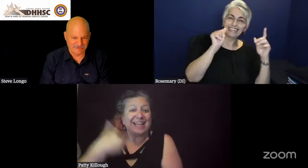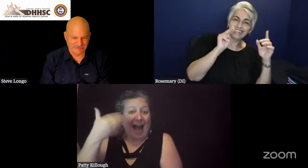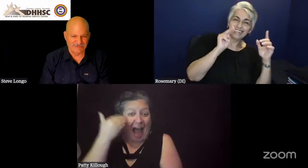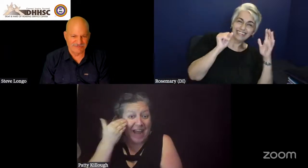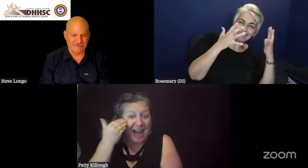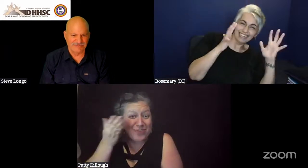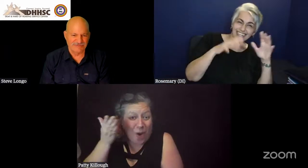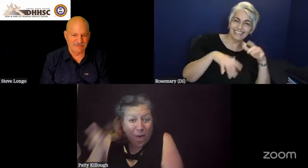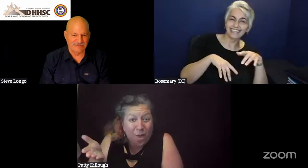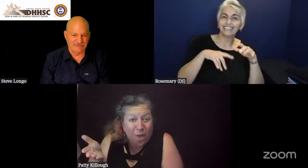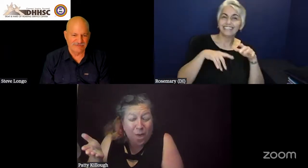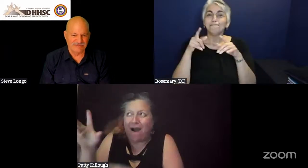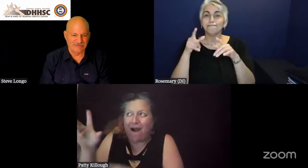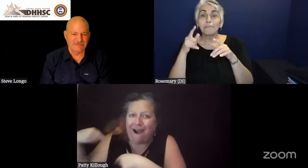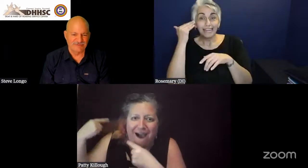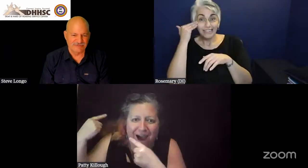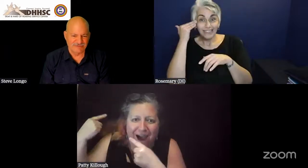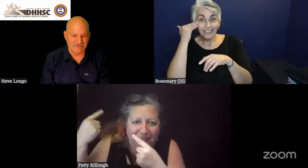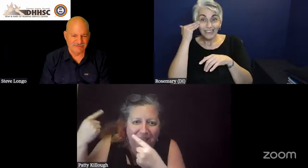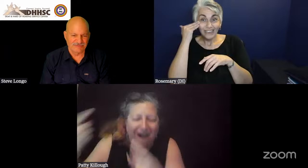Yeehaw! Finally.